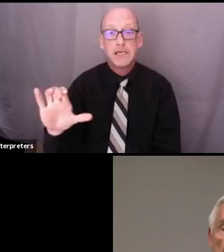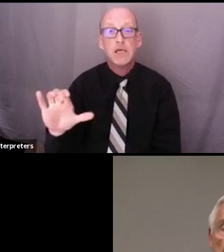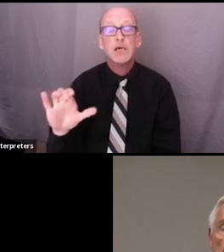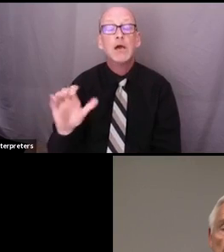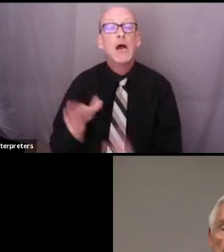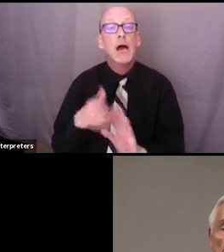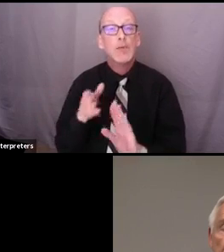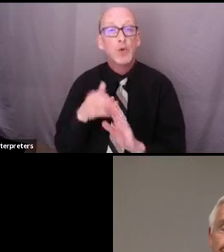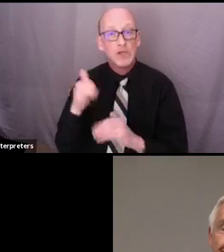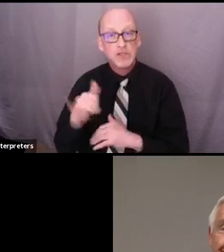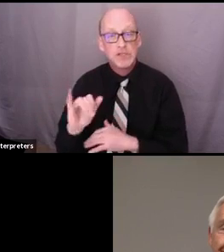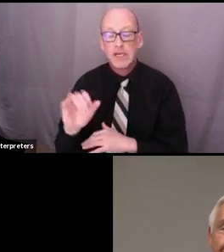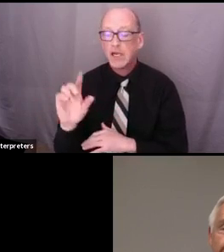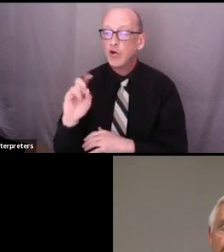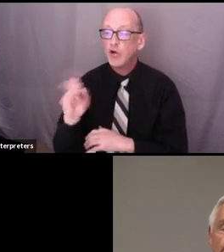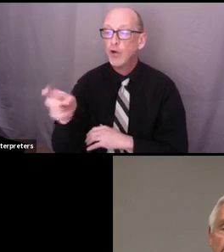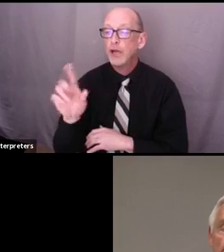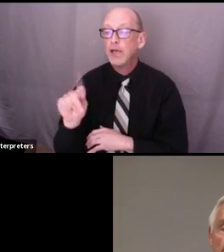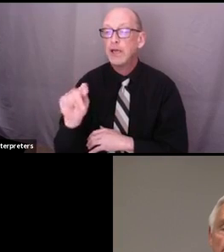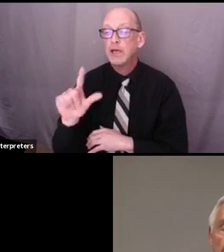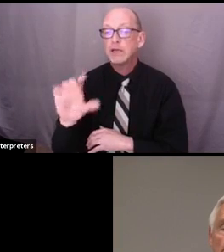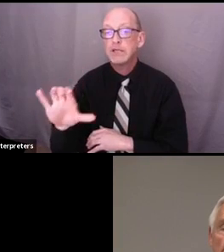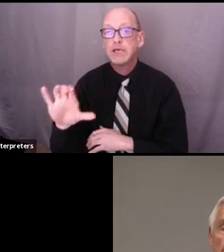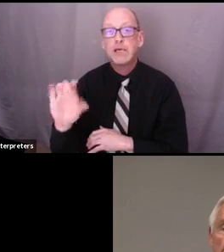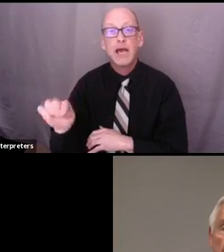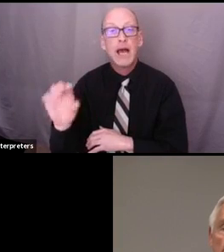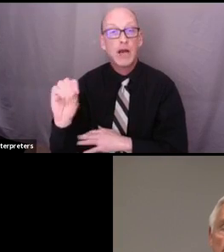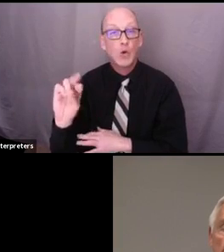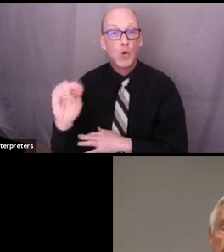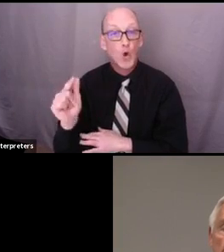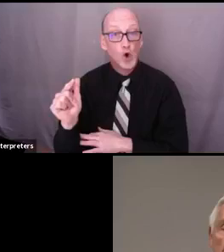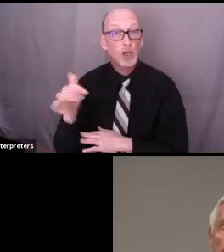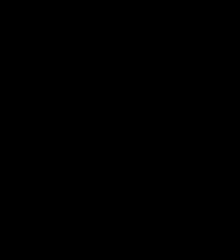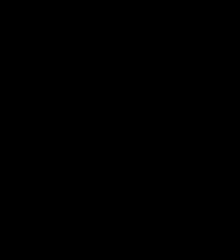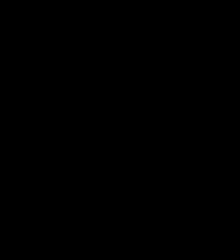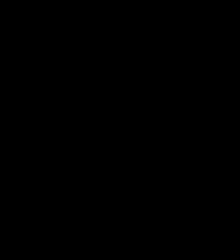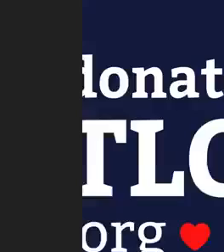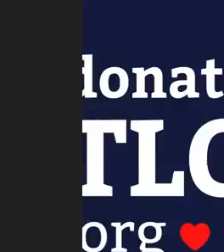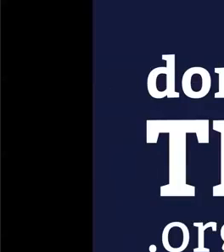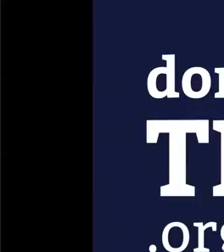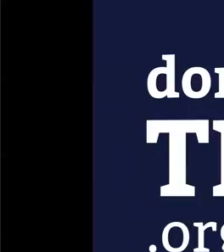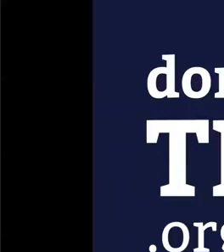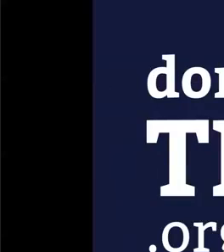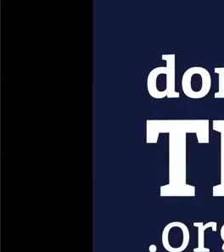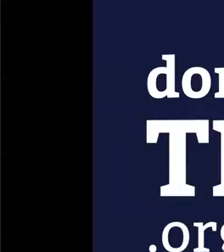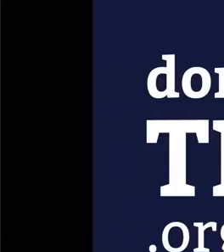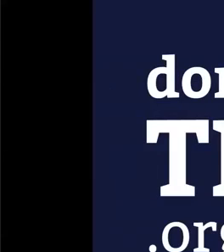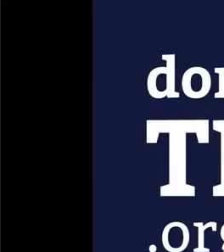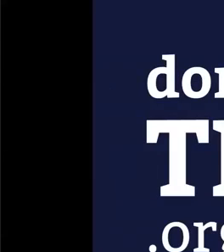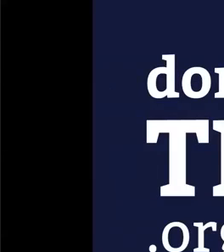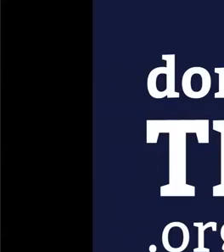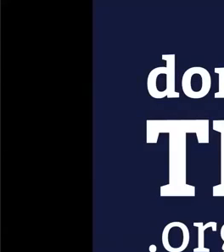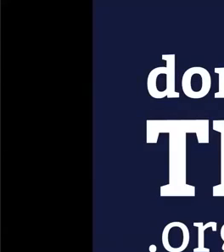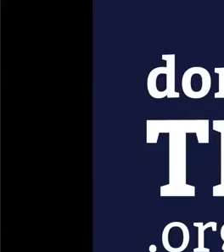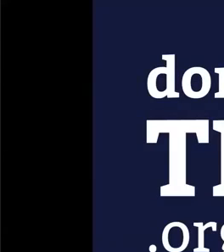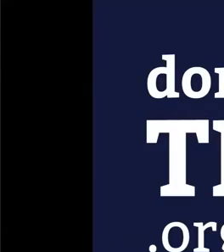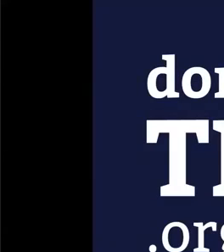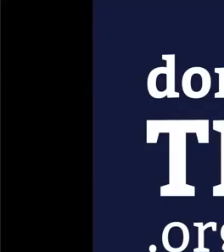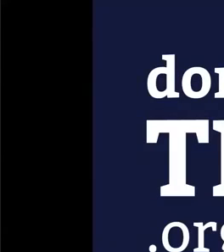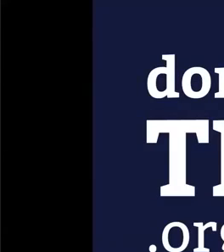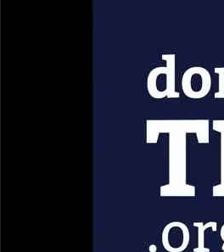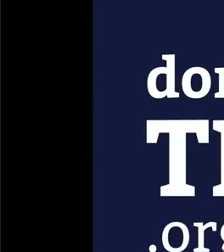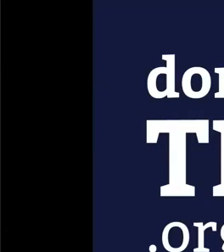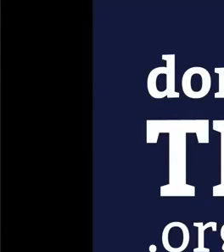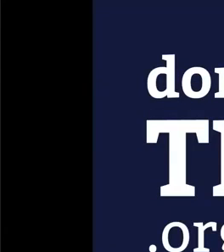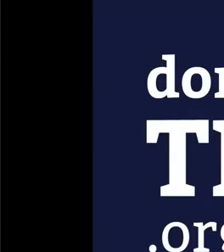Donate TLC. You can go to donatetlc.org. You saw that address up there. There you go. And if you'd